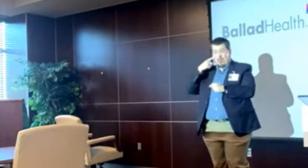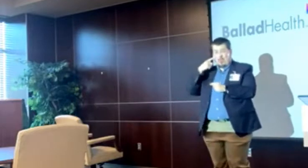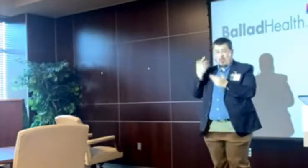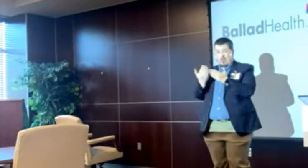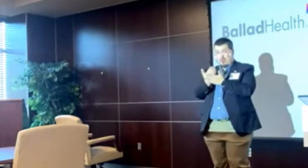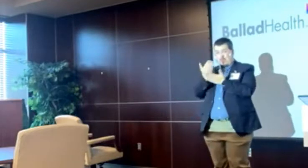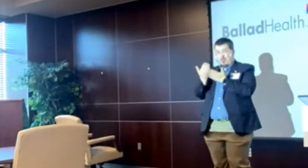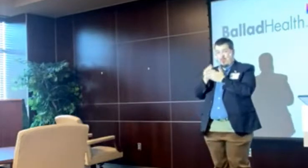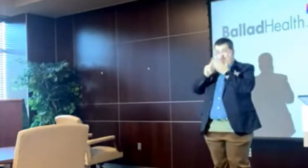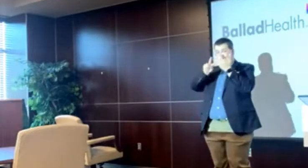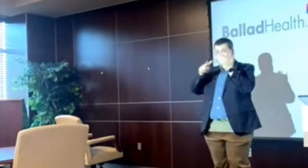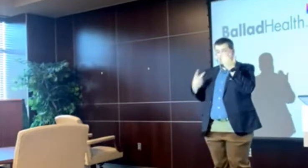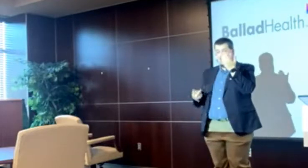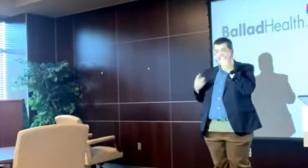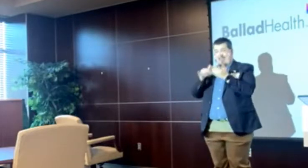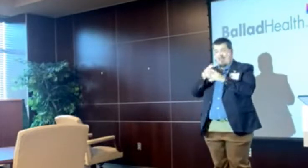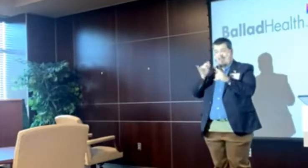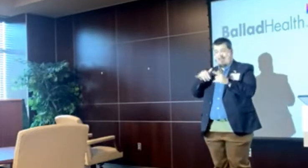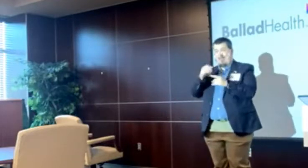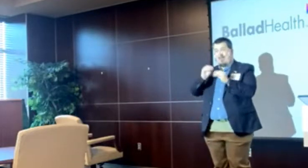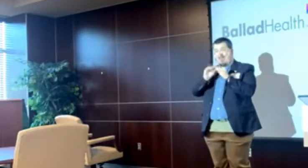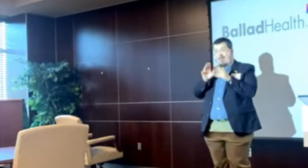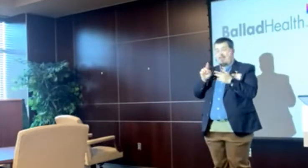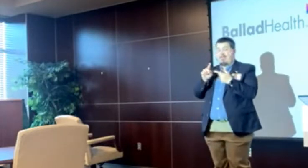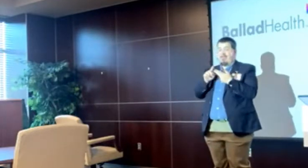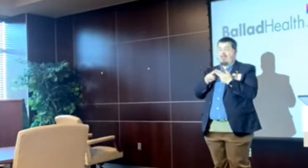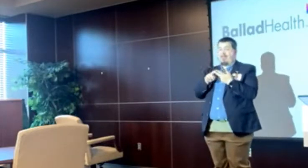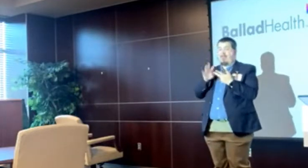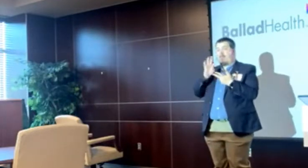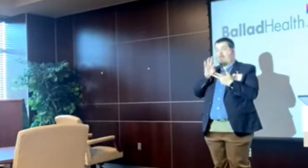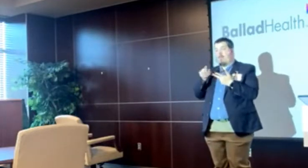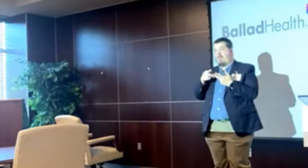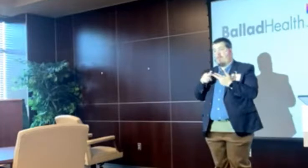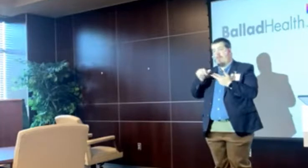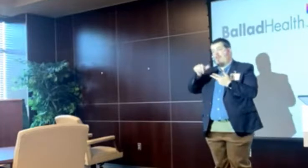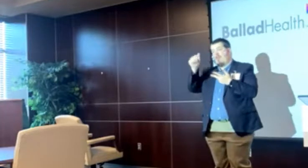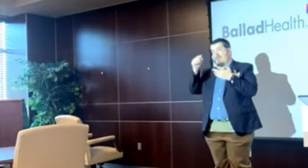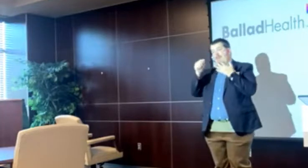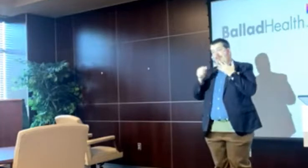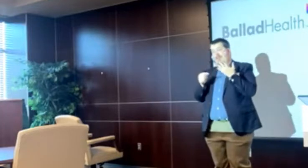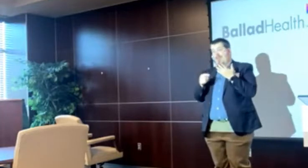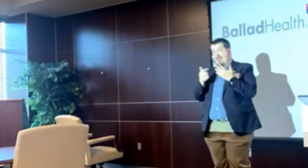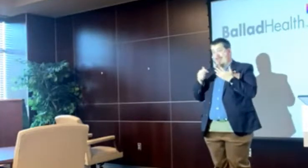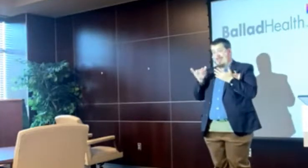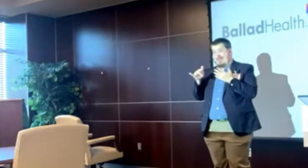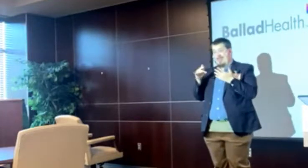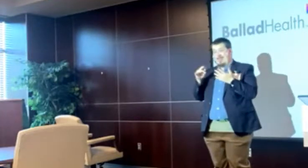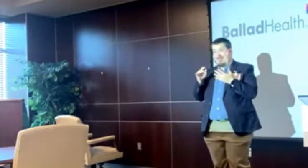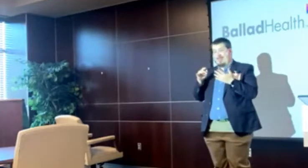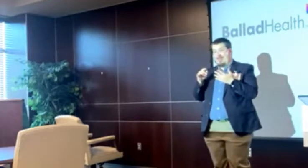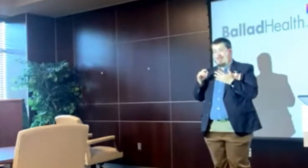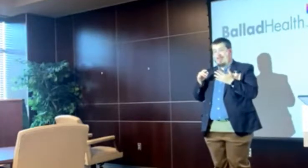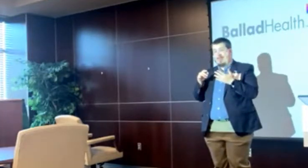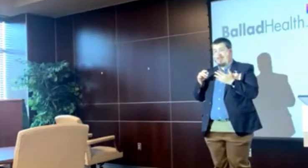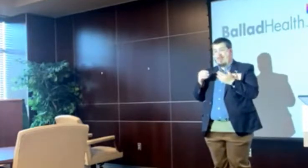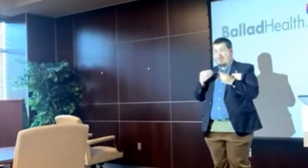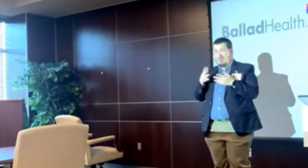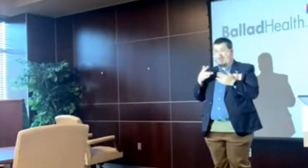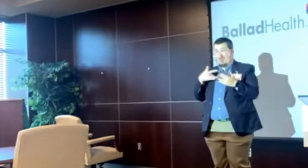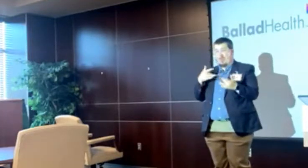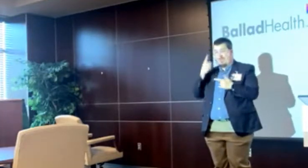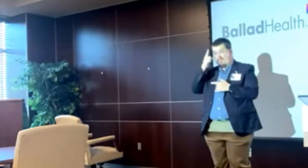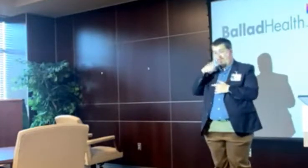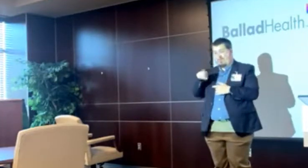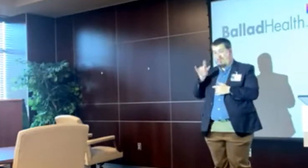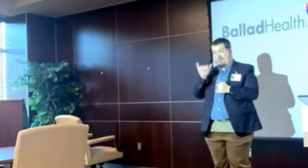new variants that may be coming through? I mean, obviously there's talk with other variants, but are any of those a cause for concern for